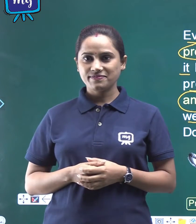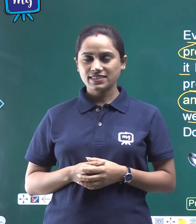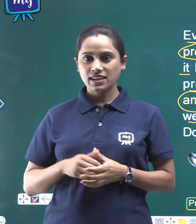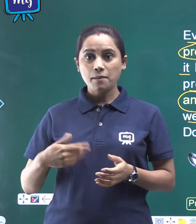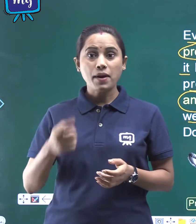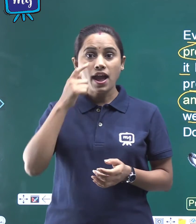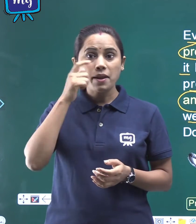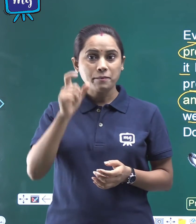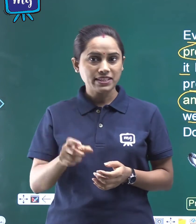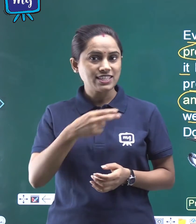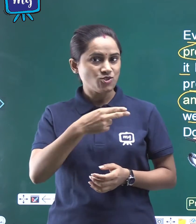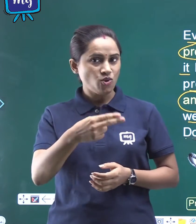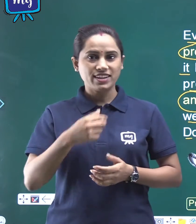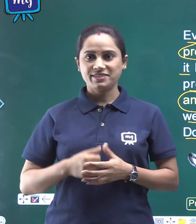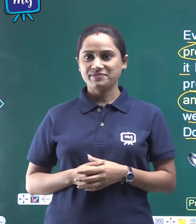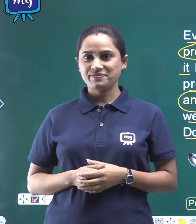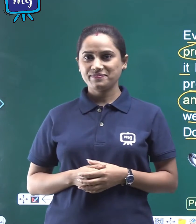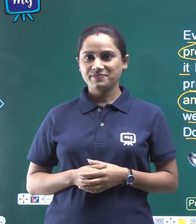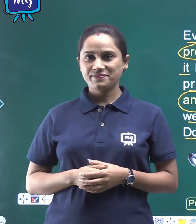by Mrs. Darling.